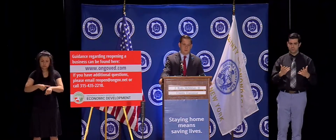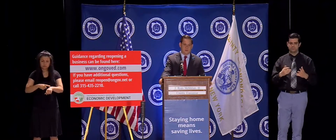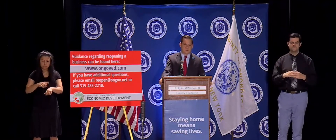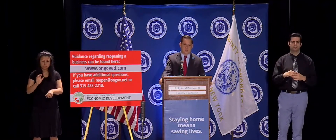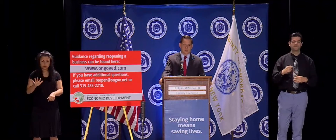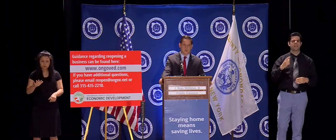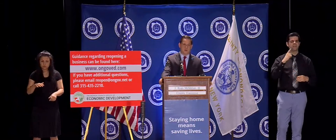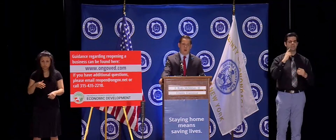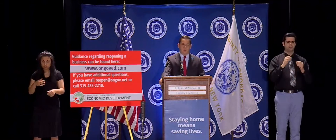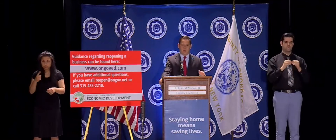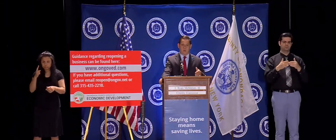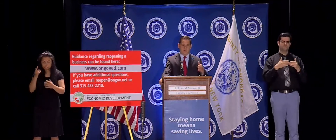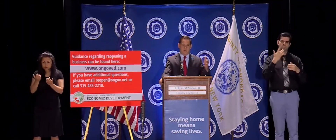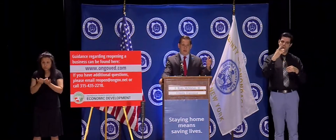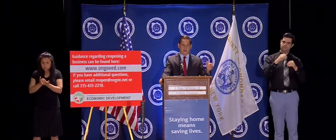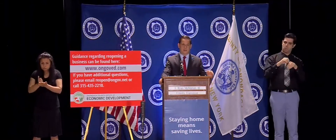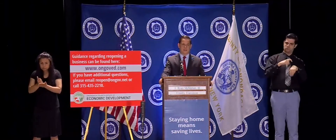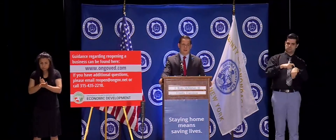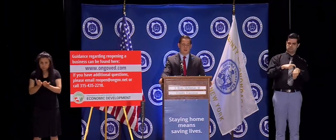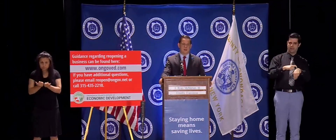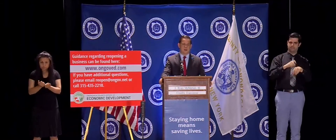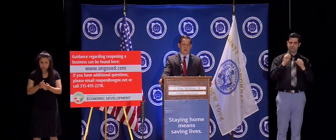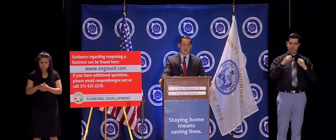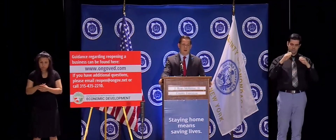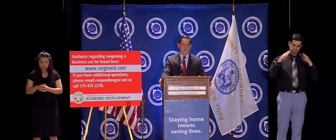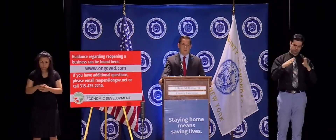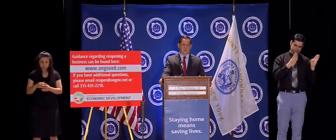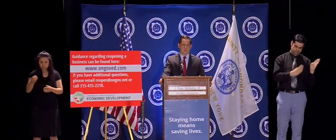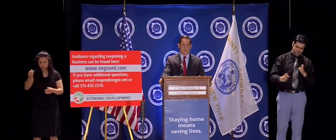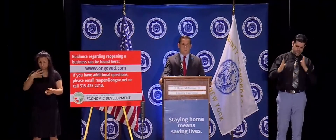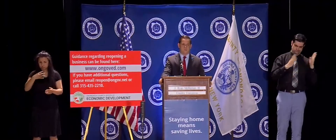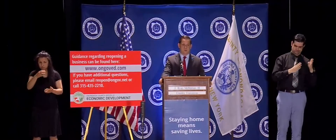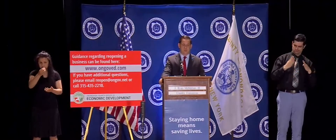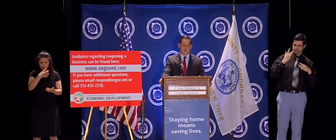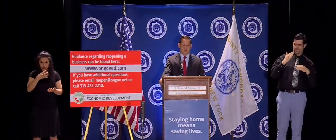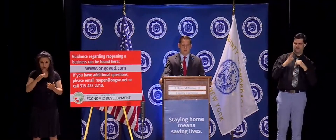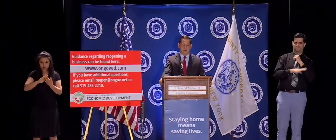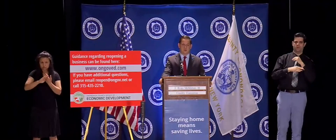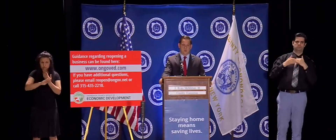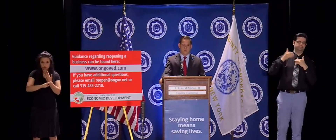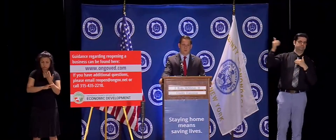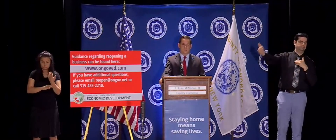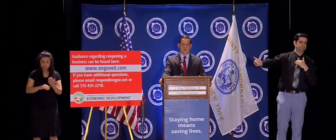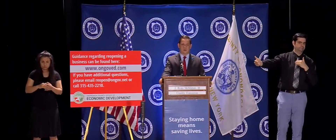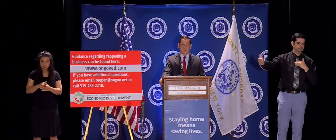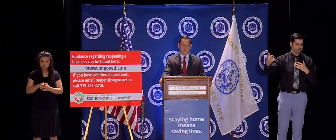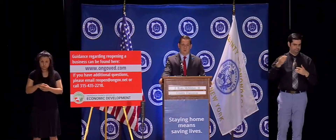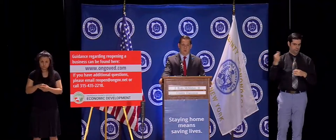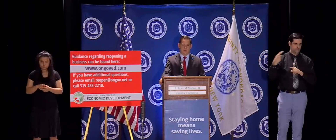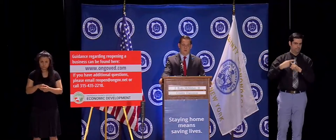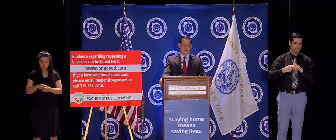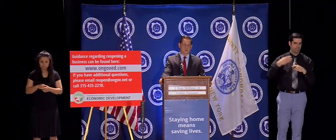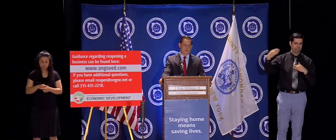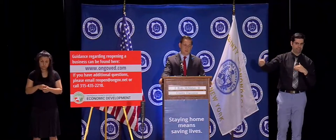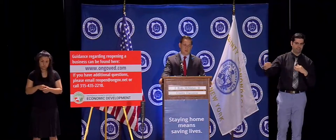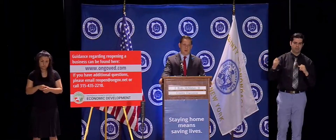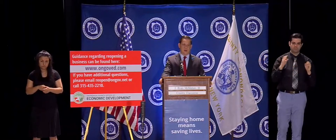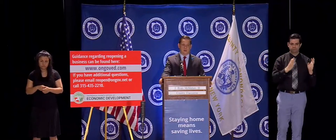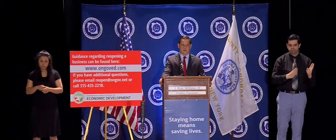good, suggestions come our way. We forward it on to the state. You change up schedules, different